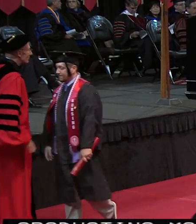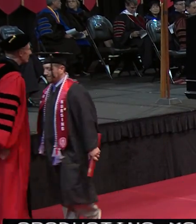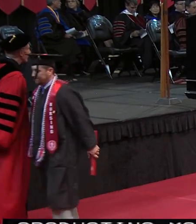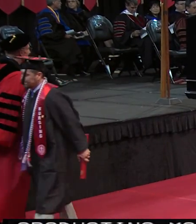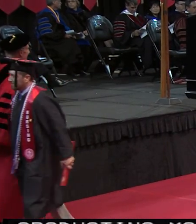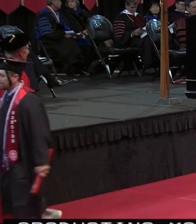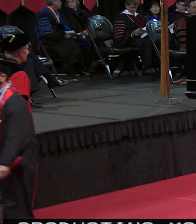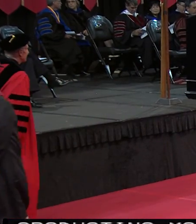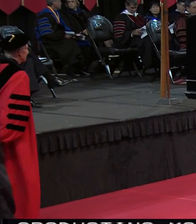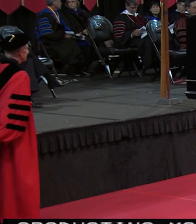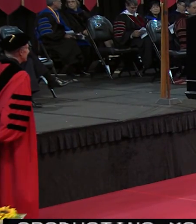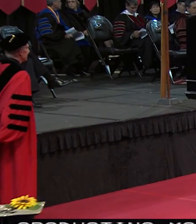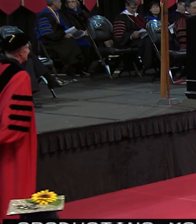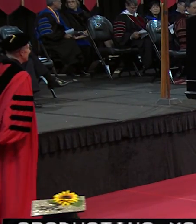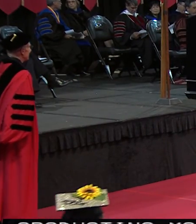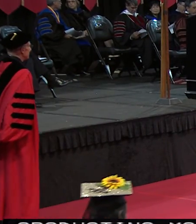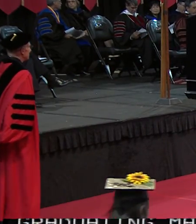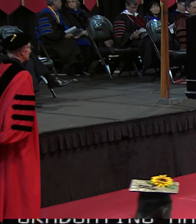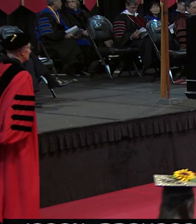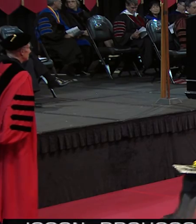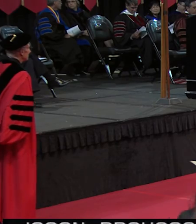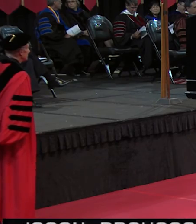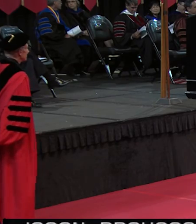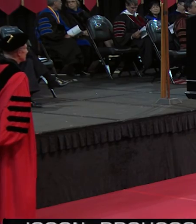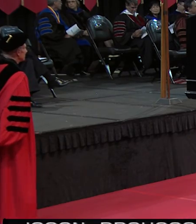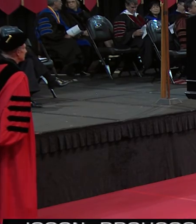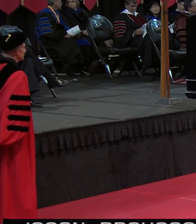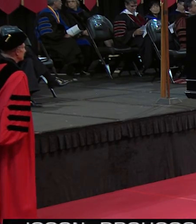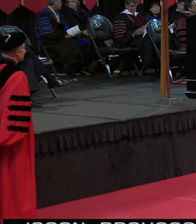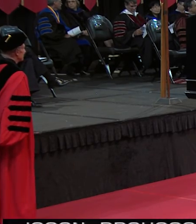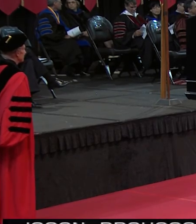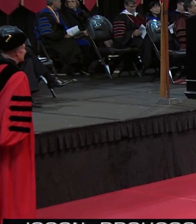Morgan L. Burden.